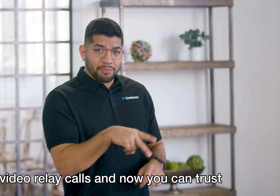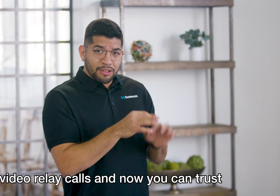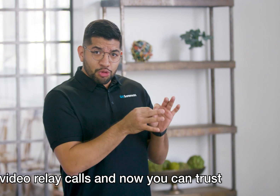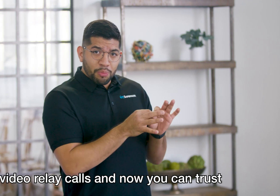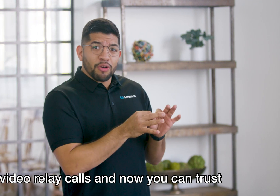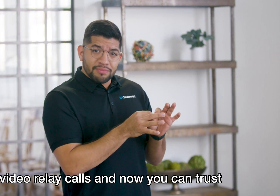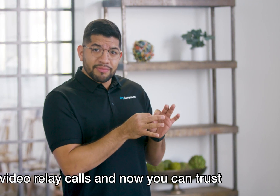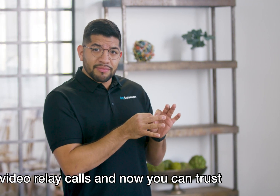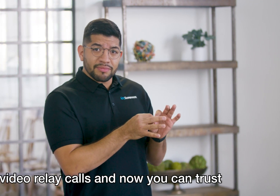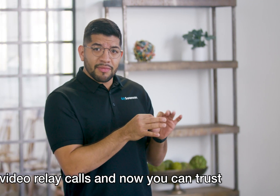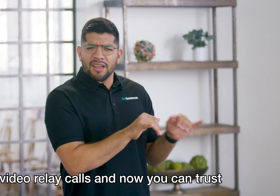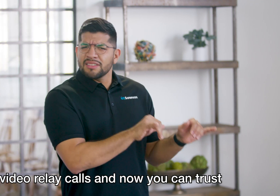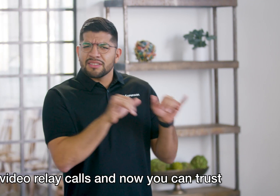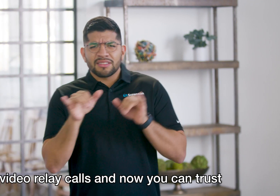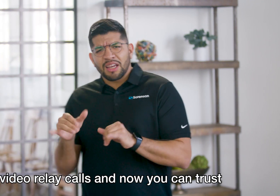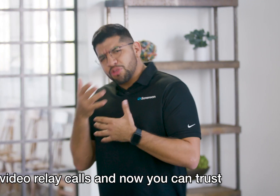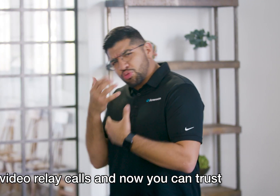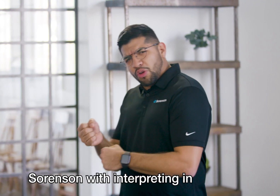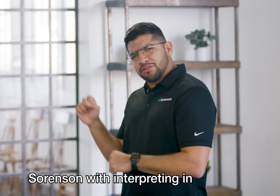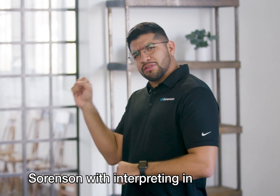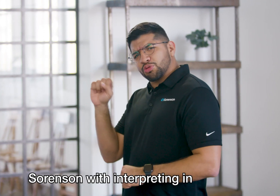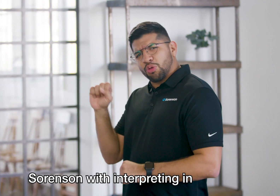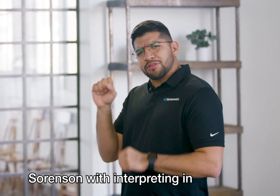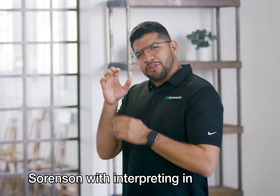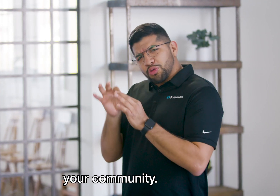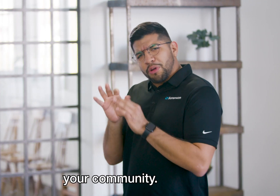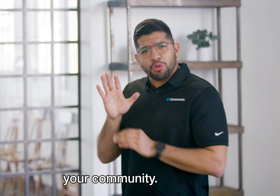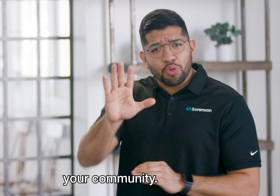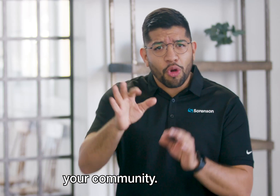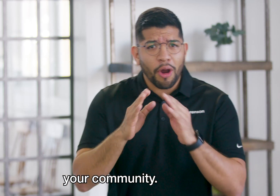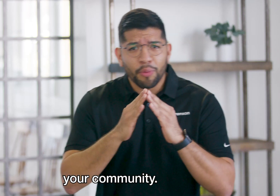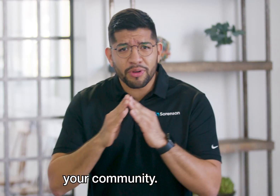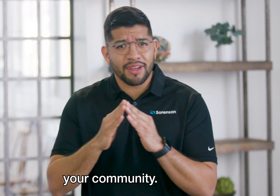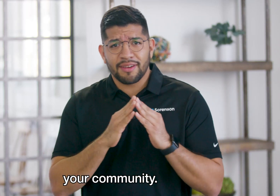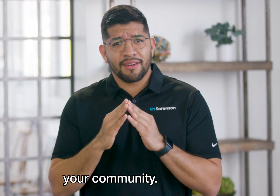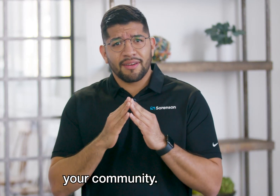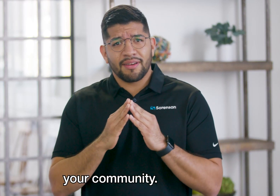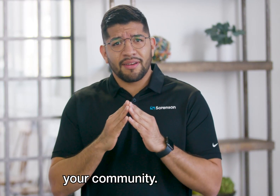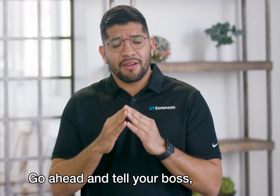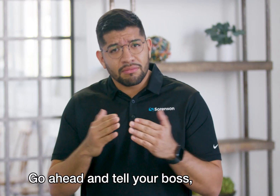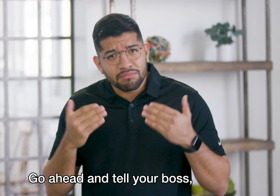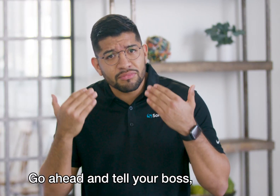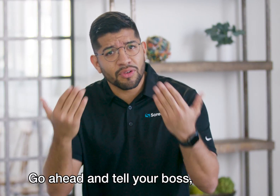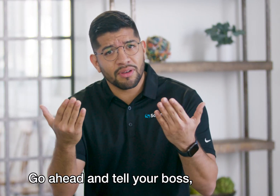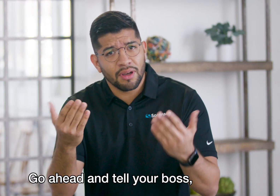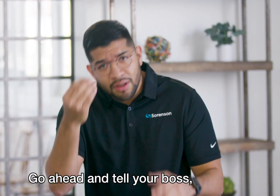your video relay calls, and now you can trust Sorenson with interpreting in your community. Go ahead and tell your